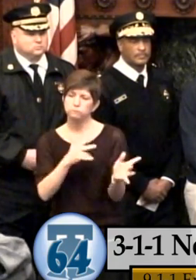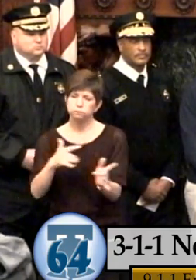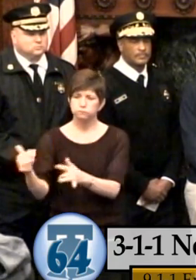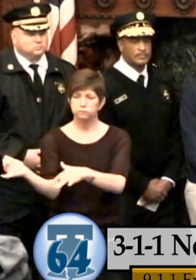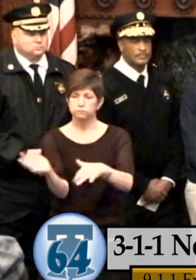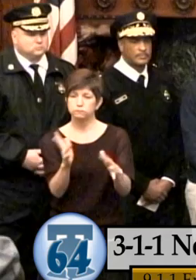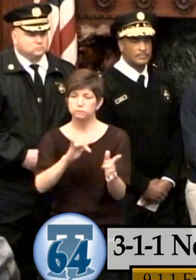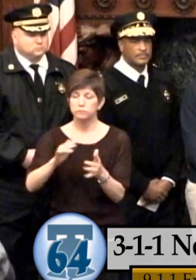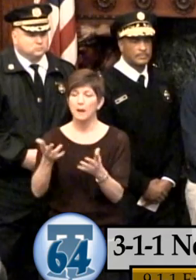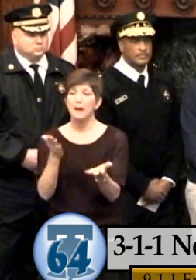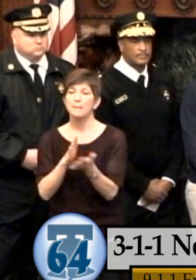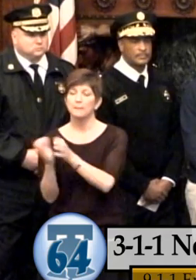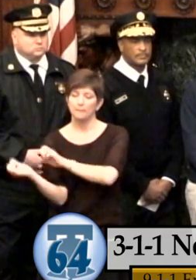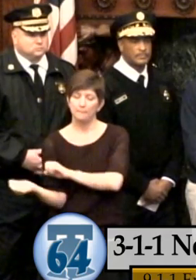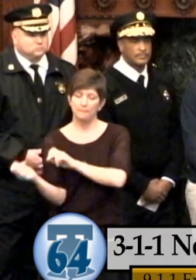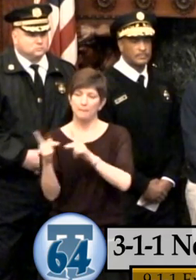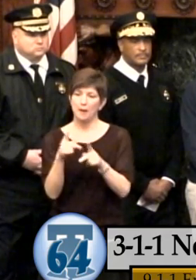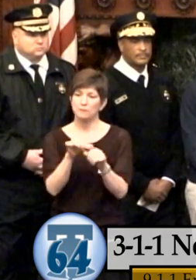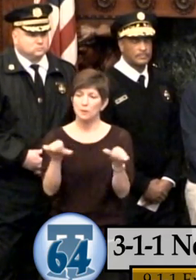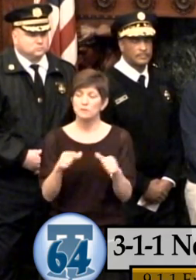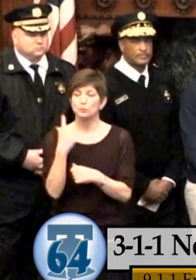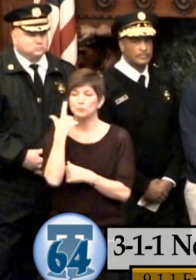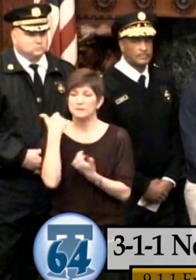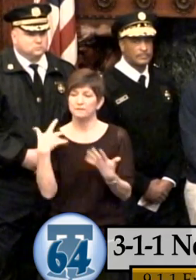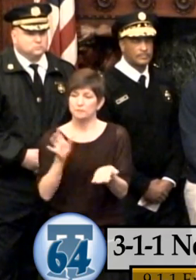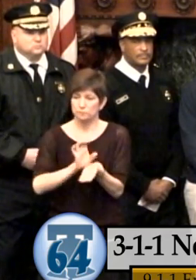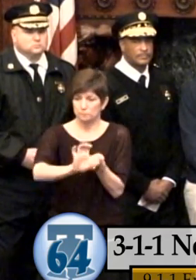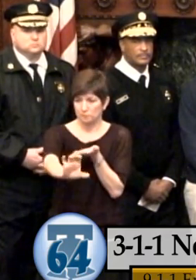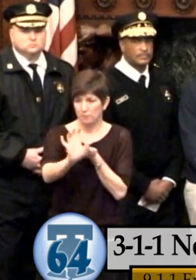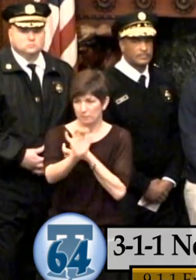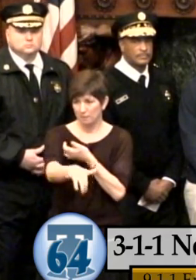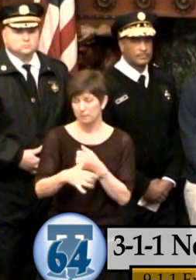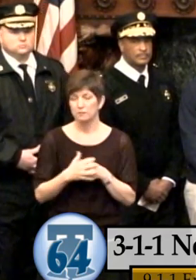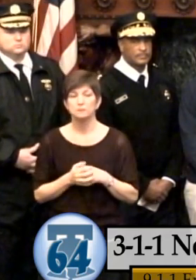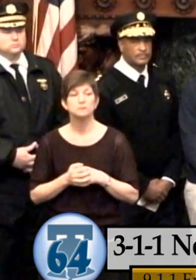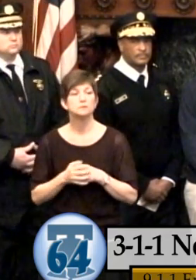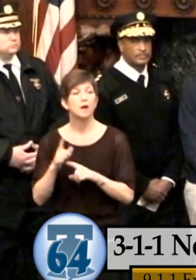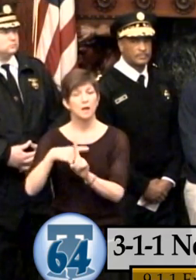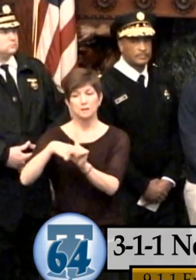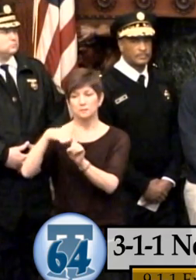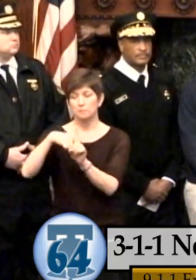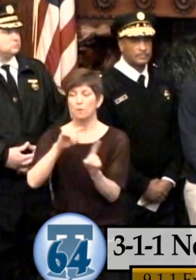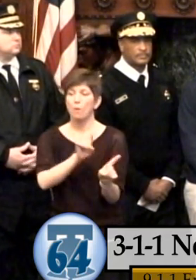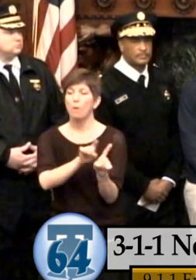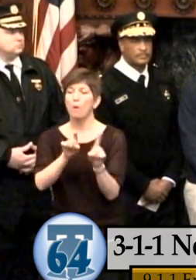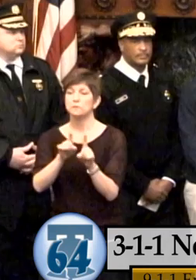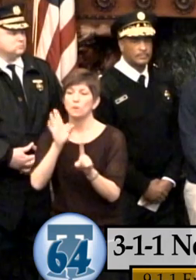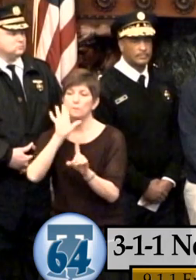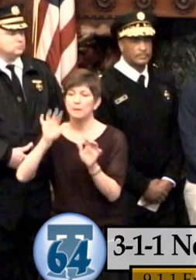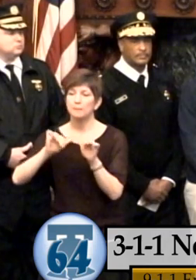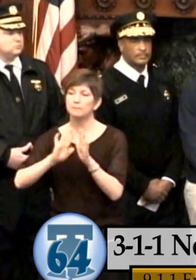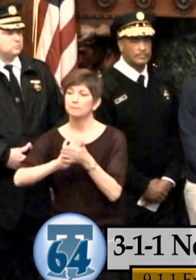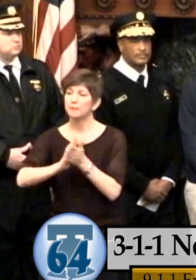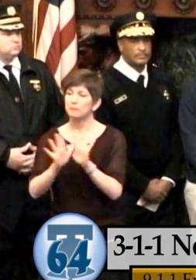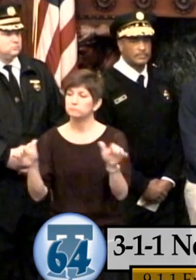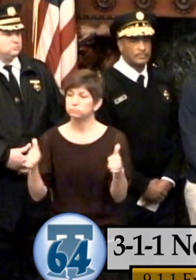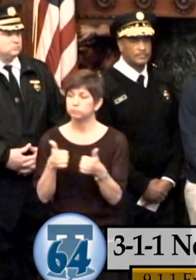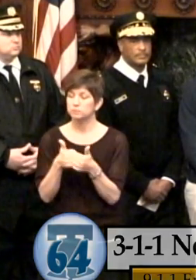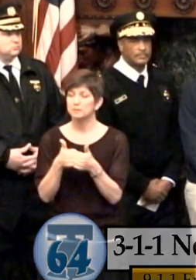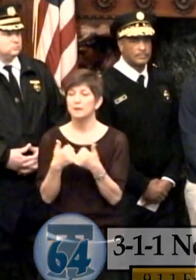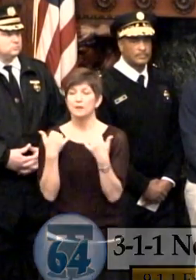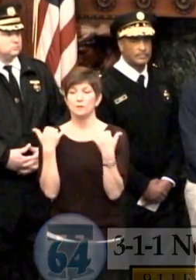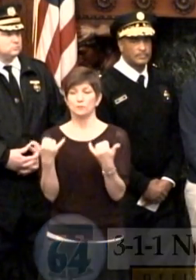and possibly back into areas where we've just been through. Temperatures will also be a challenge. Temperatures will hover